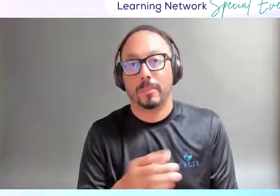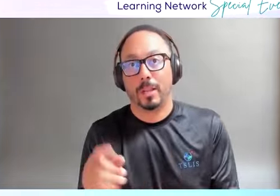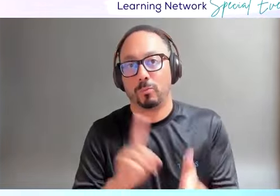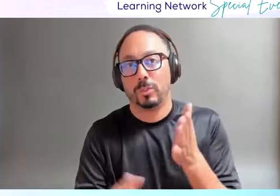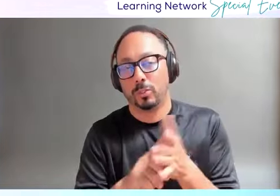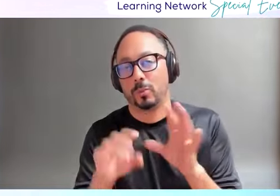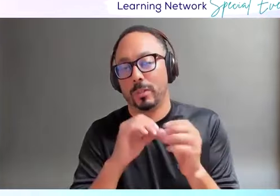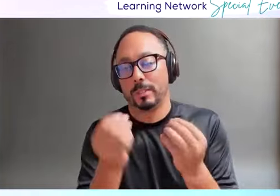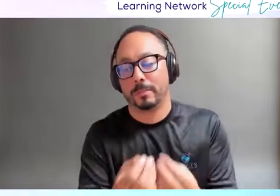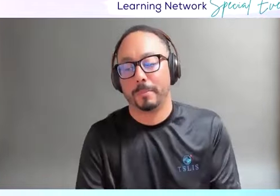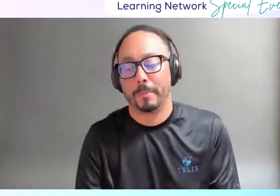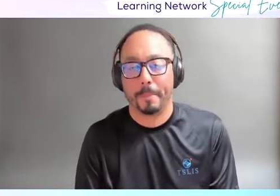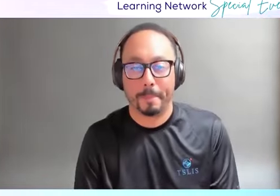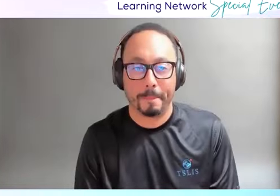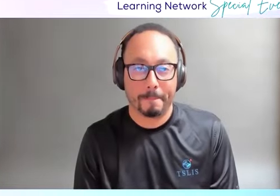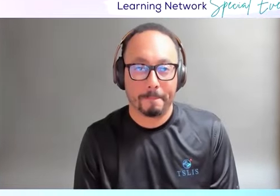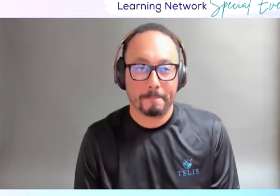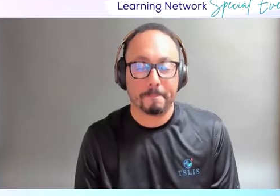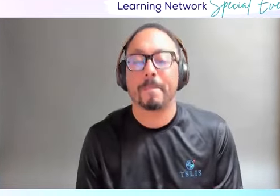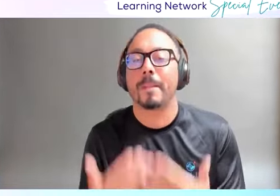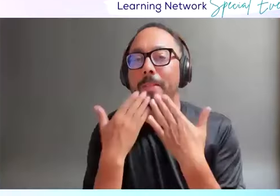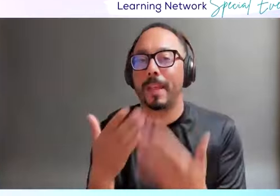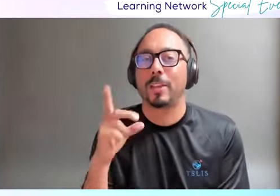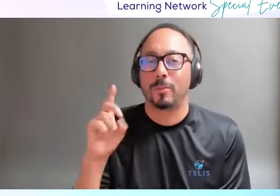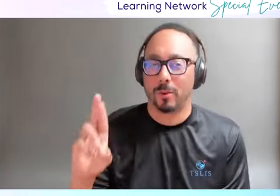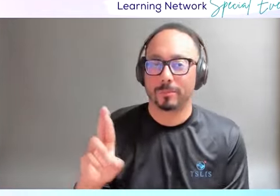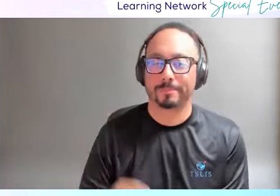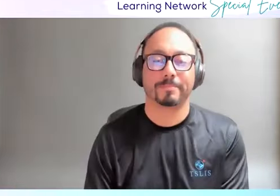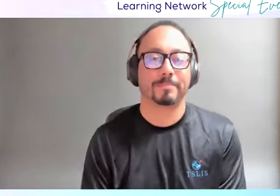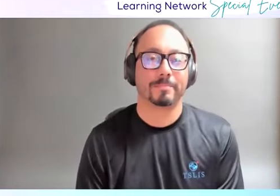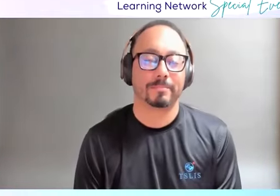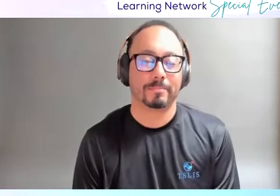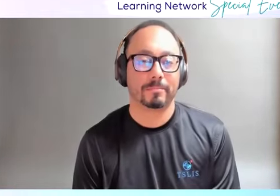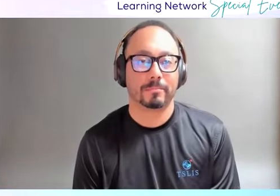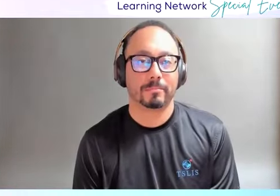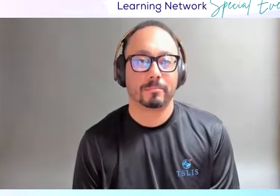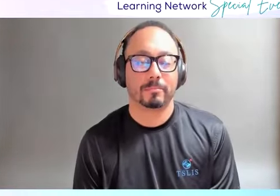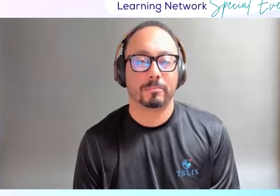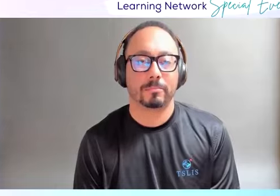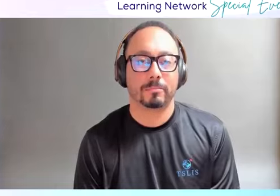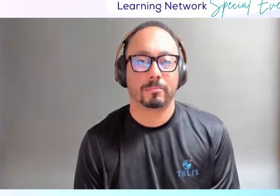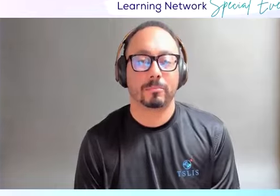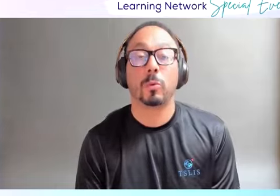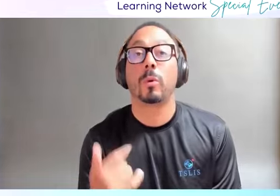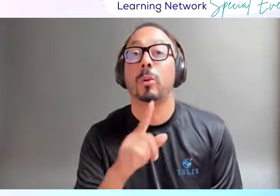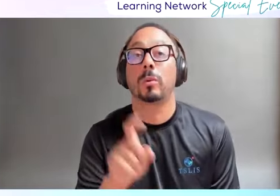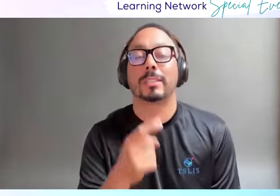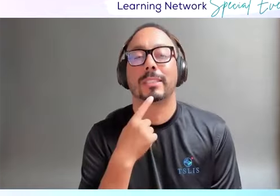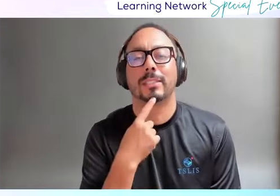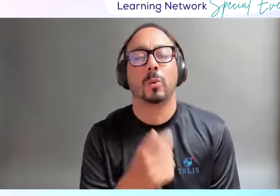Thank you, Dr. Greaves. There's a question here that says women tend to seek support and access